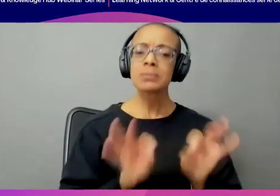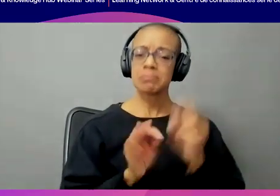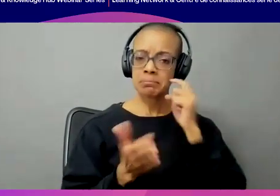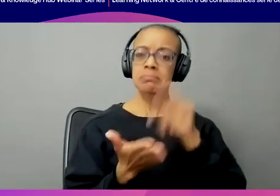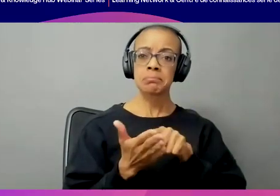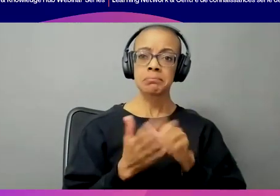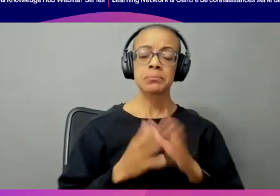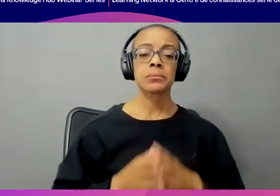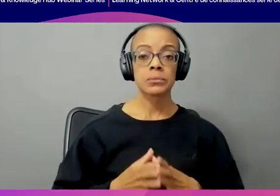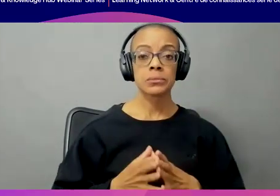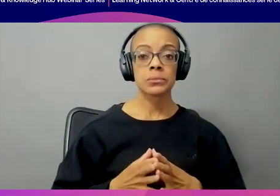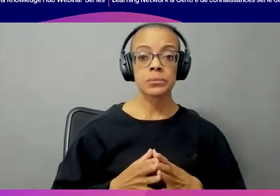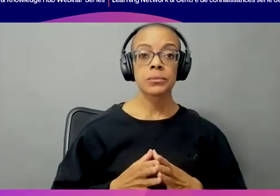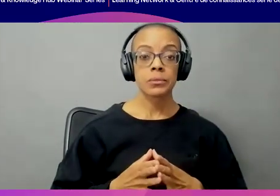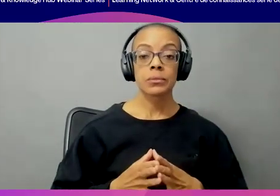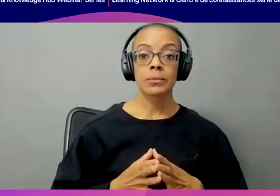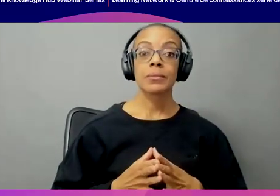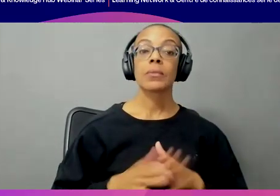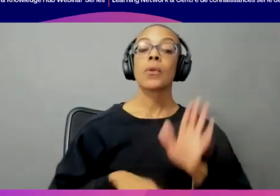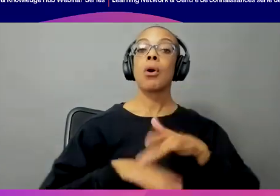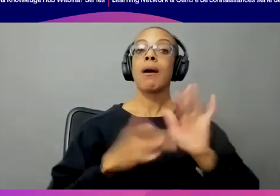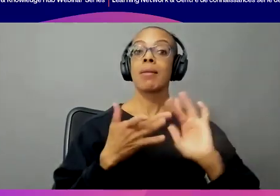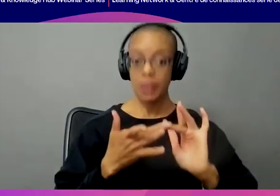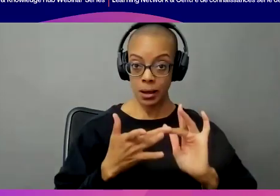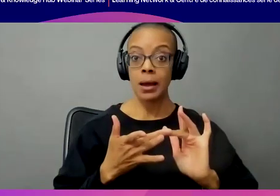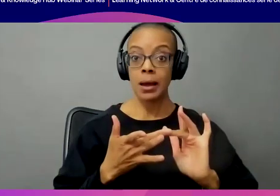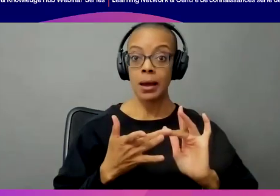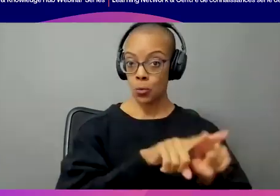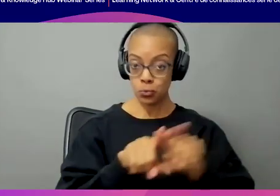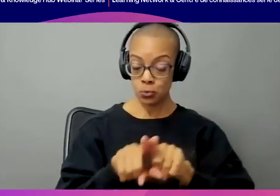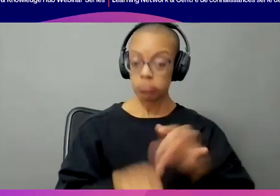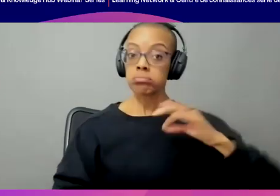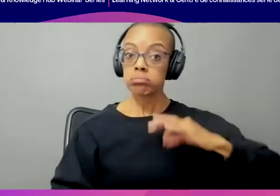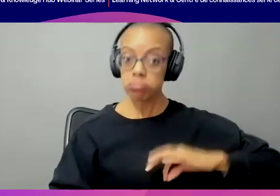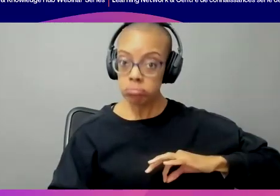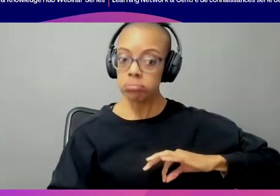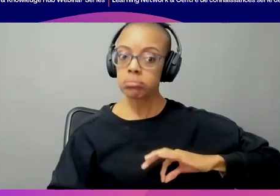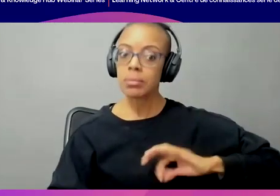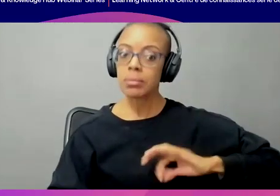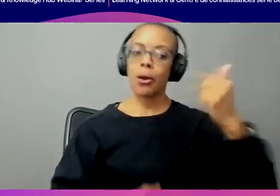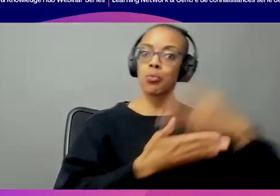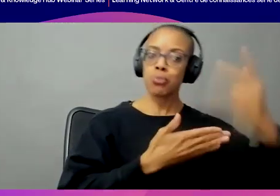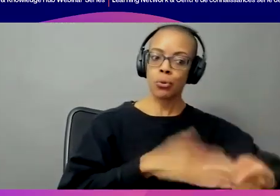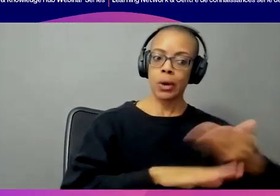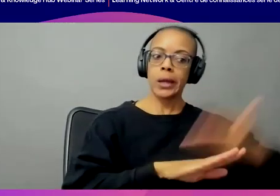of this. And because it's online, we can draw on existing programming,